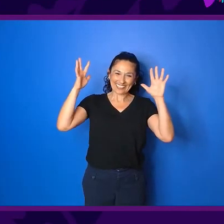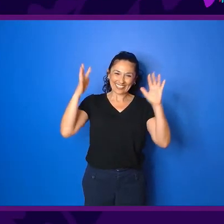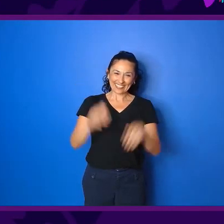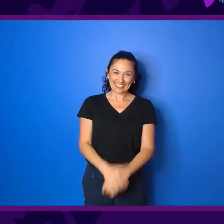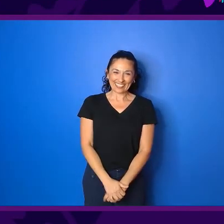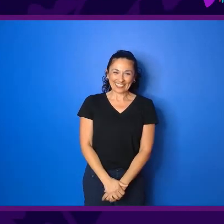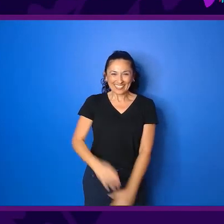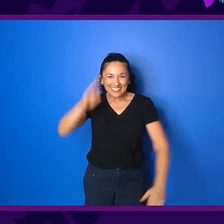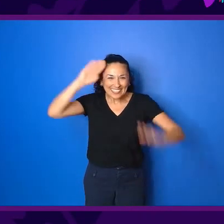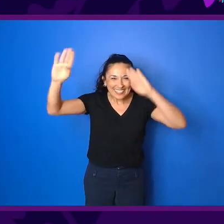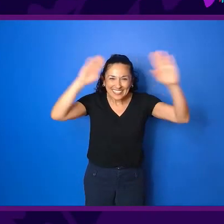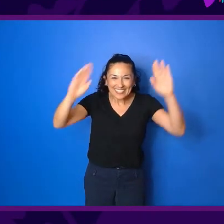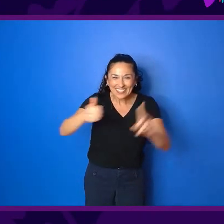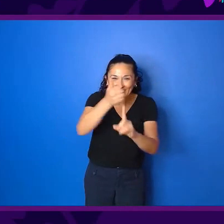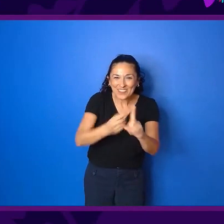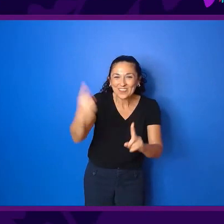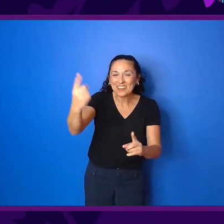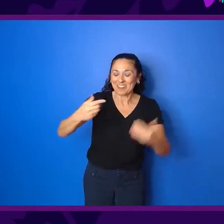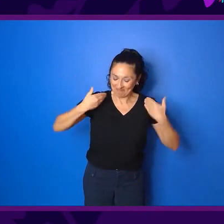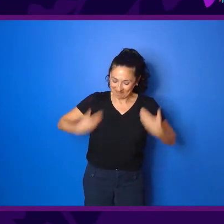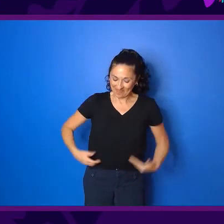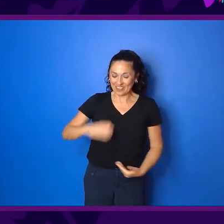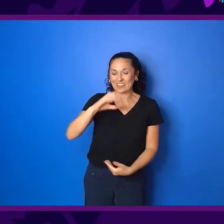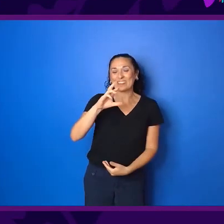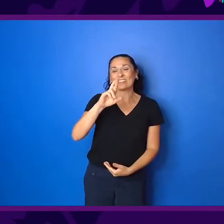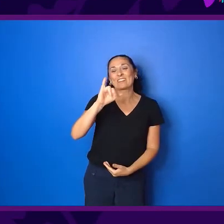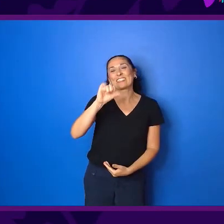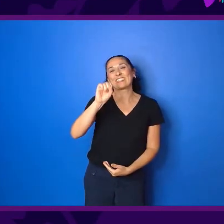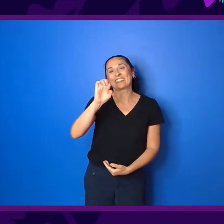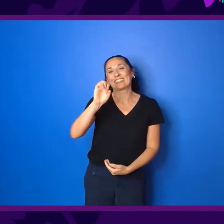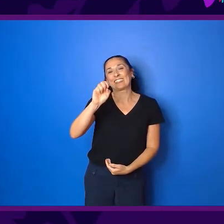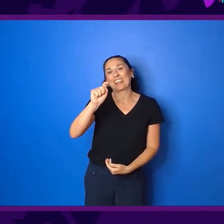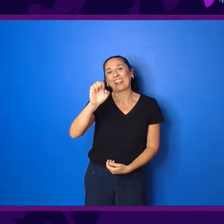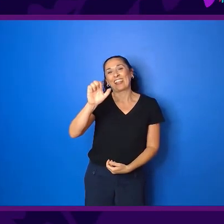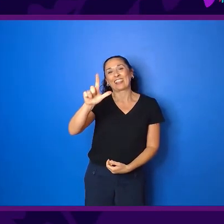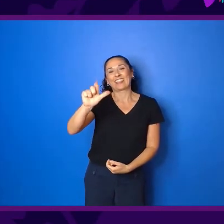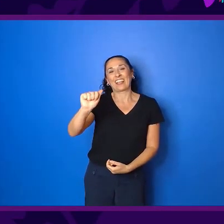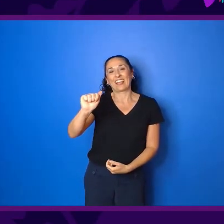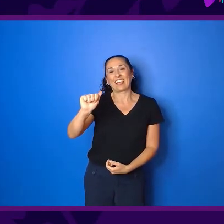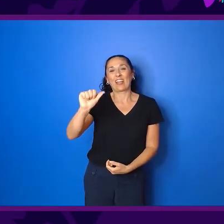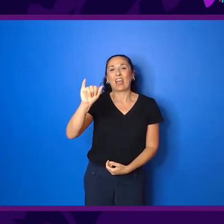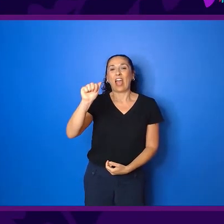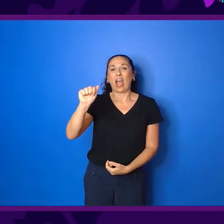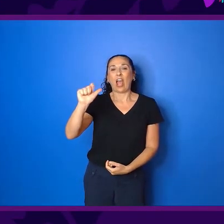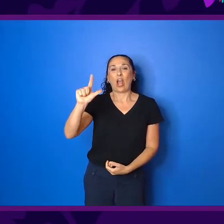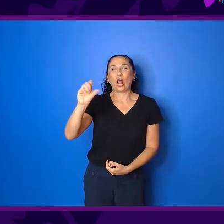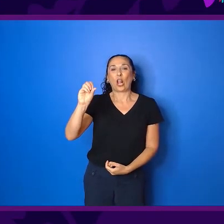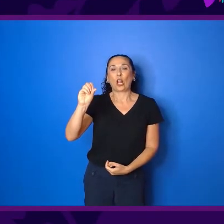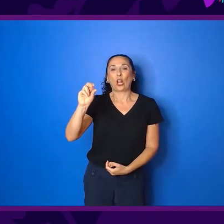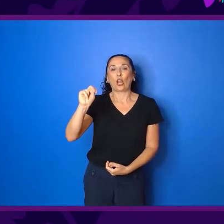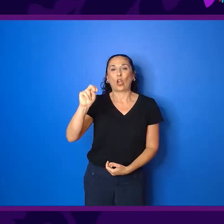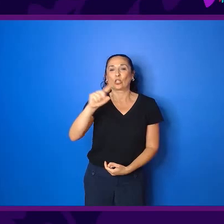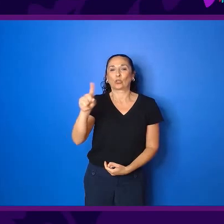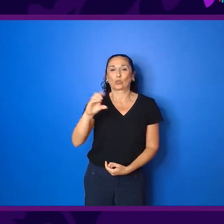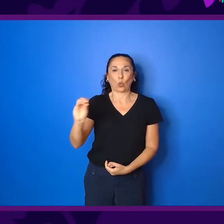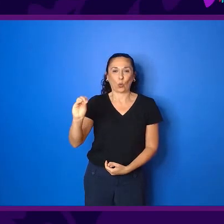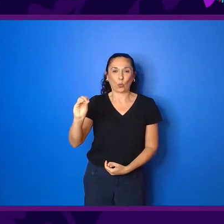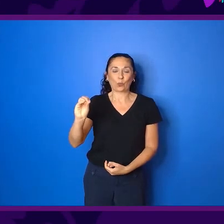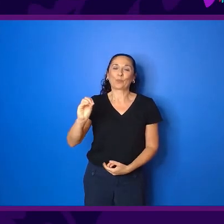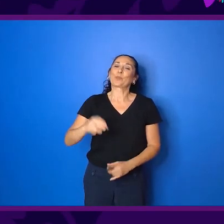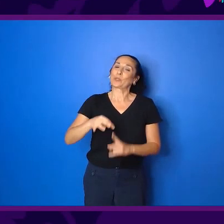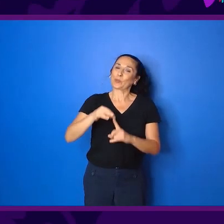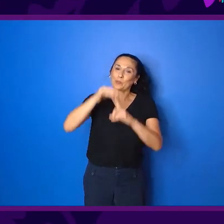Hello, everybody. My name is Cristela Alonso, and I am your host for this special event. I would like to thank everyone for tuning in as